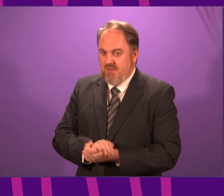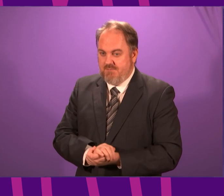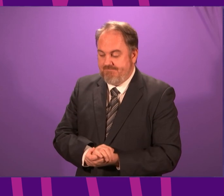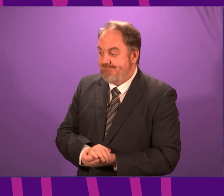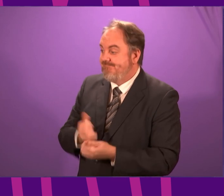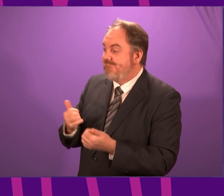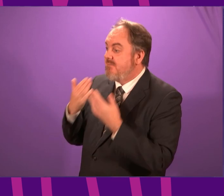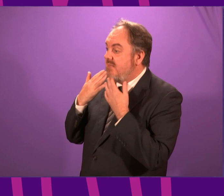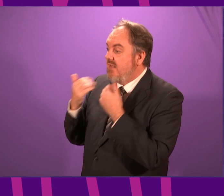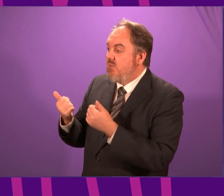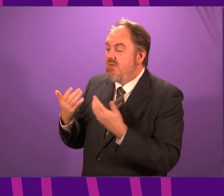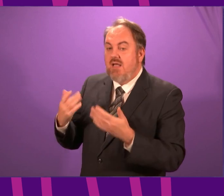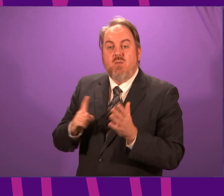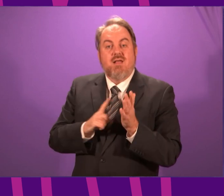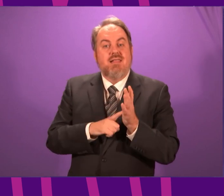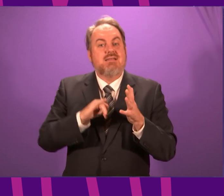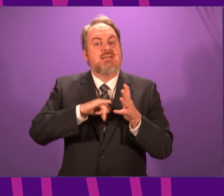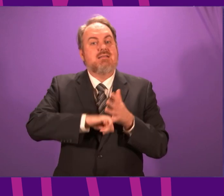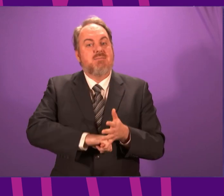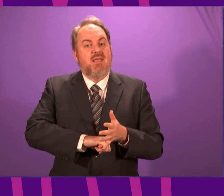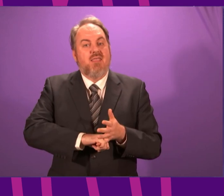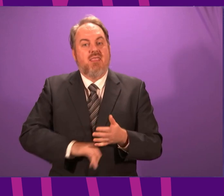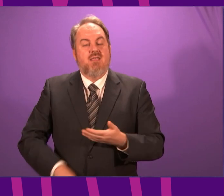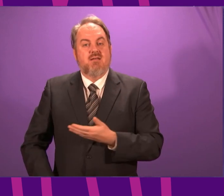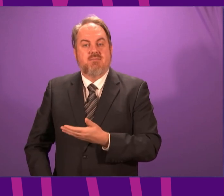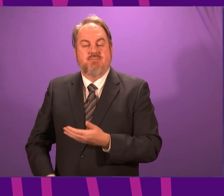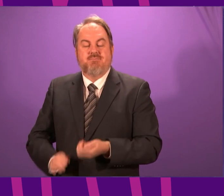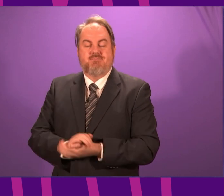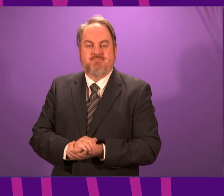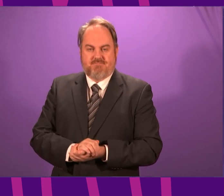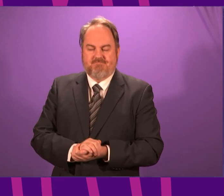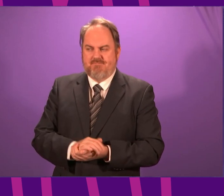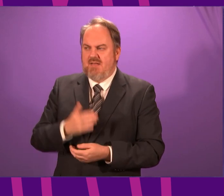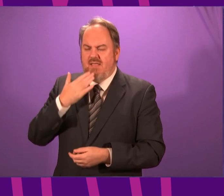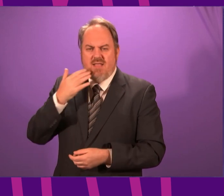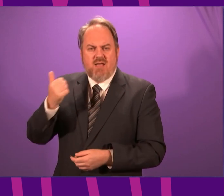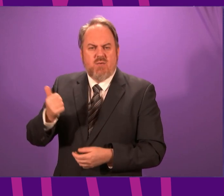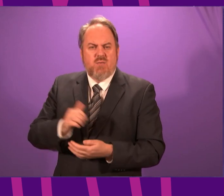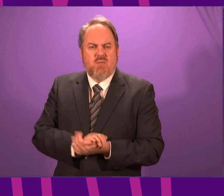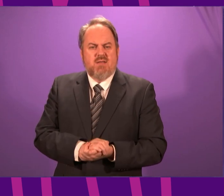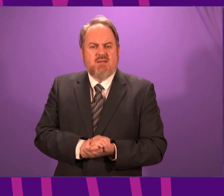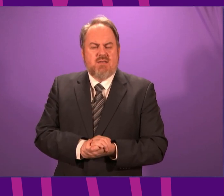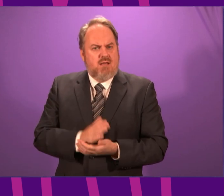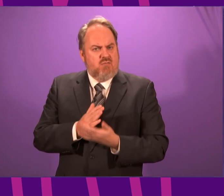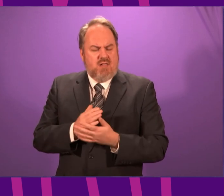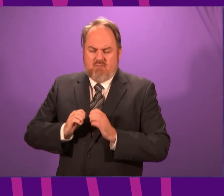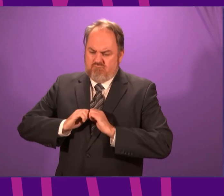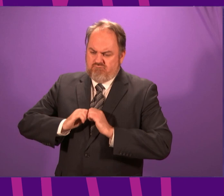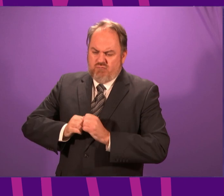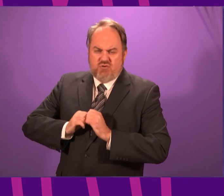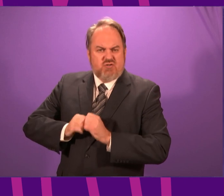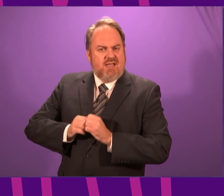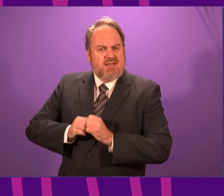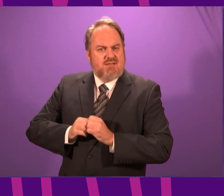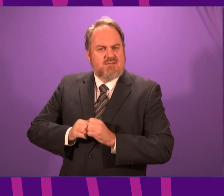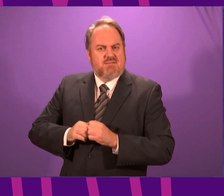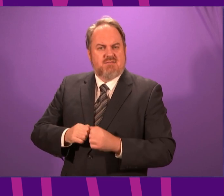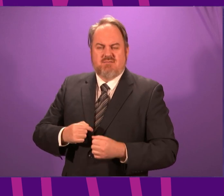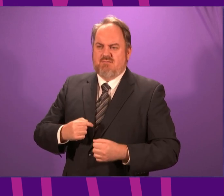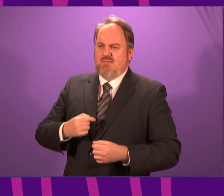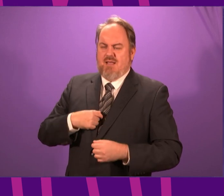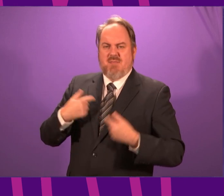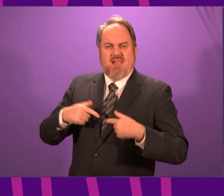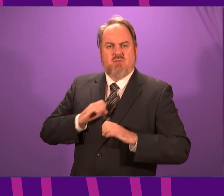Thank you very much. I now call Liz Smith to be followed by Jean Freeman. Thank you, Deputy Presiding Officer. I'm very grateful for the opportunity to close for the